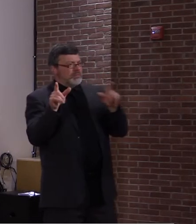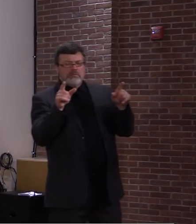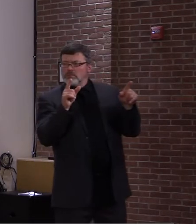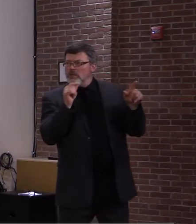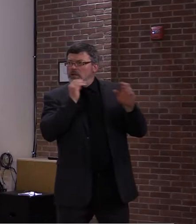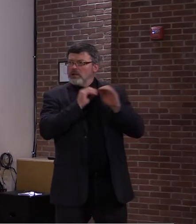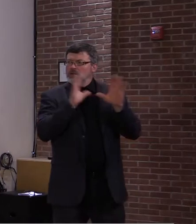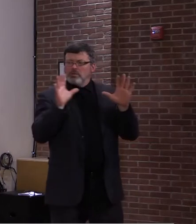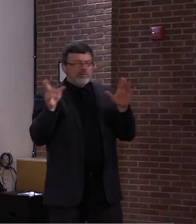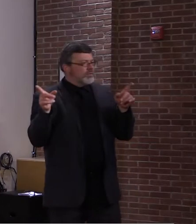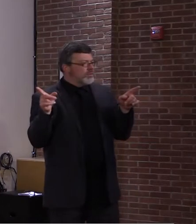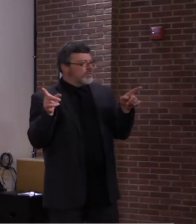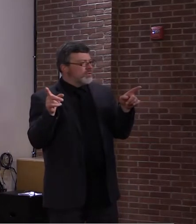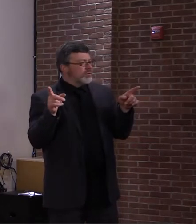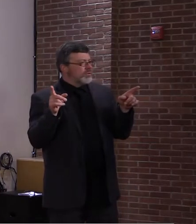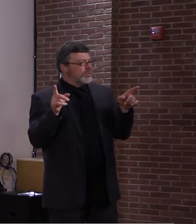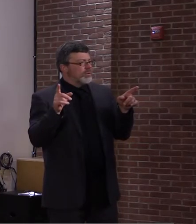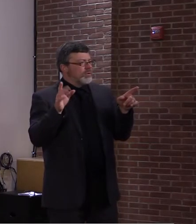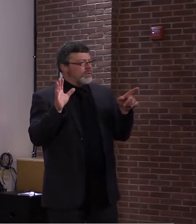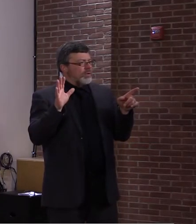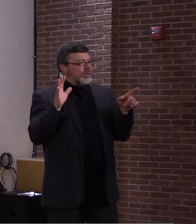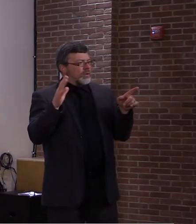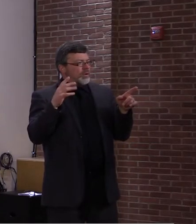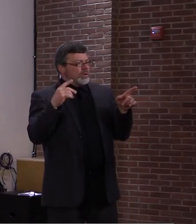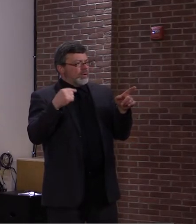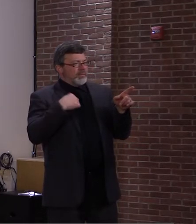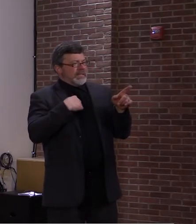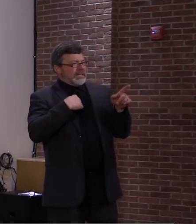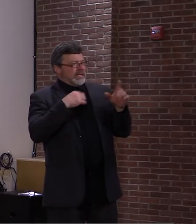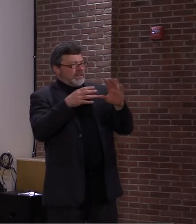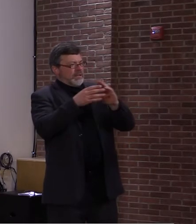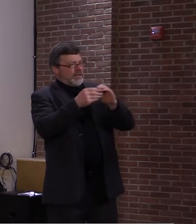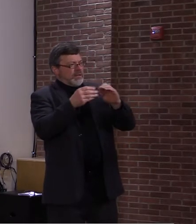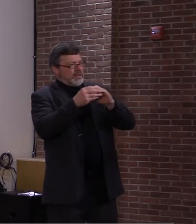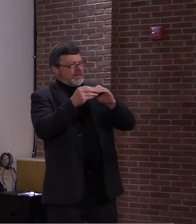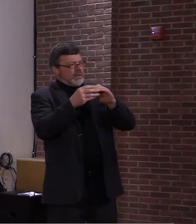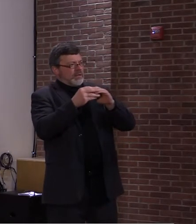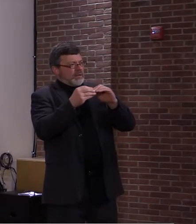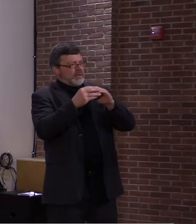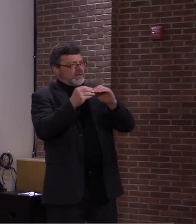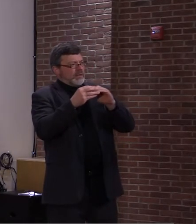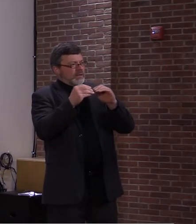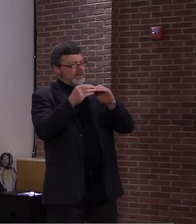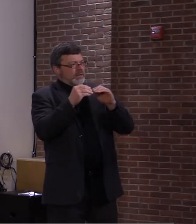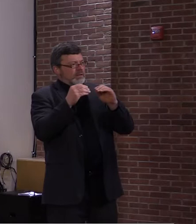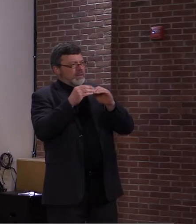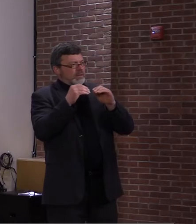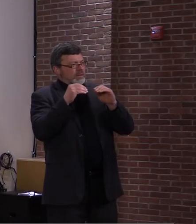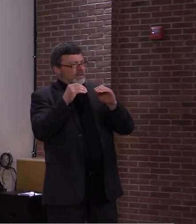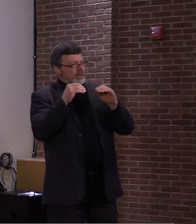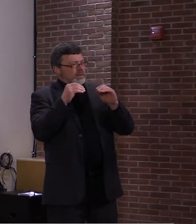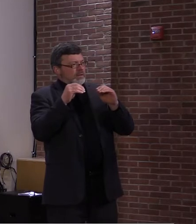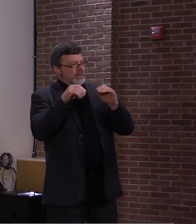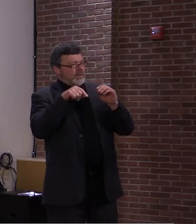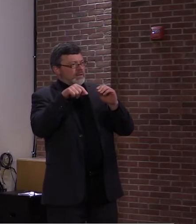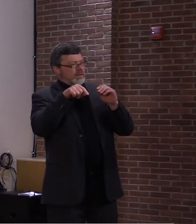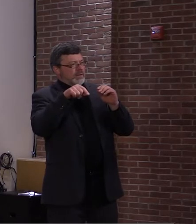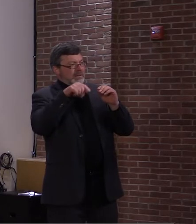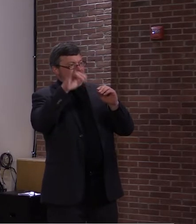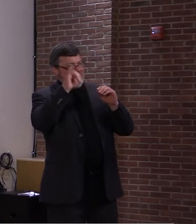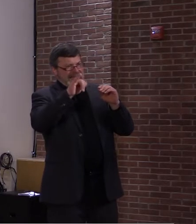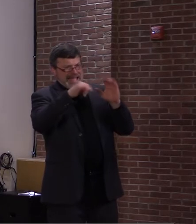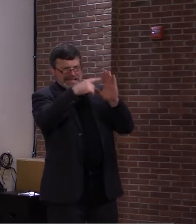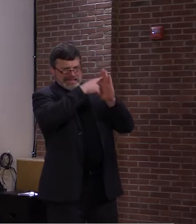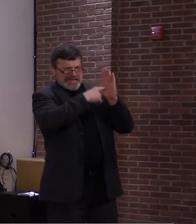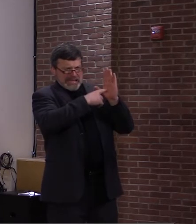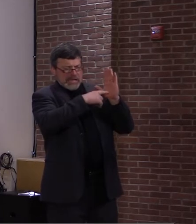But I felt strongly about providing for more choice as well as risk